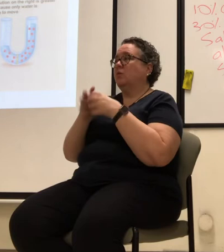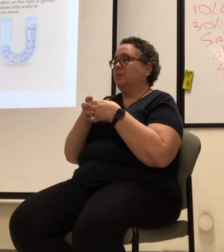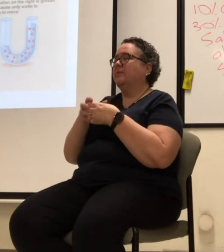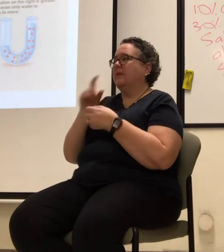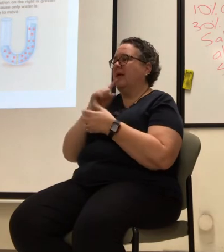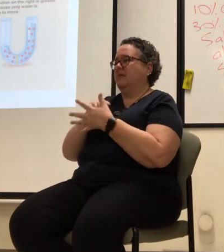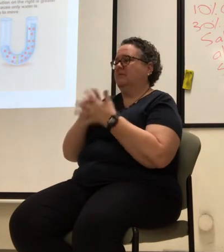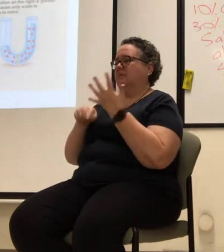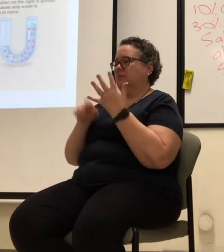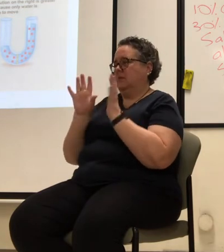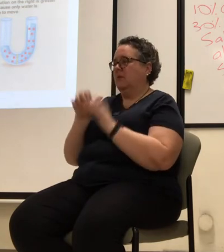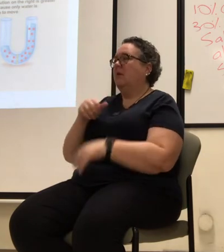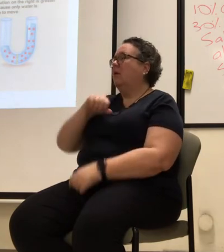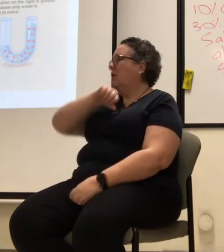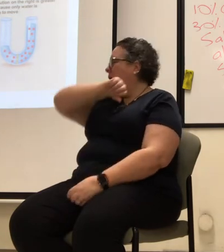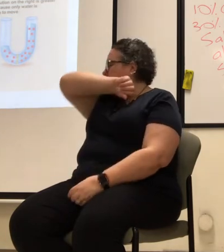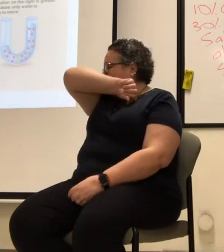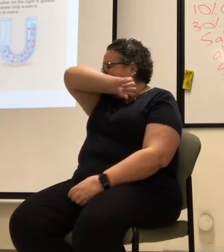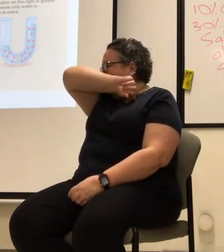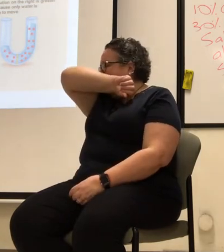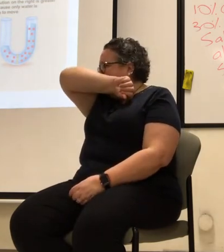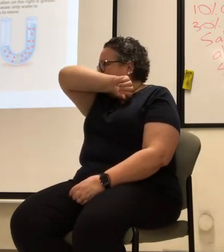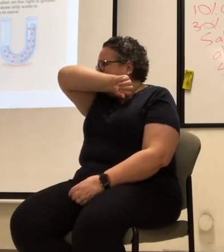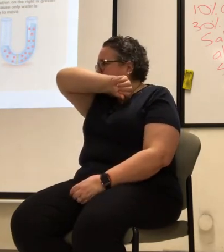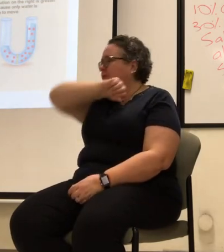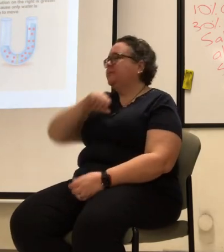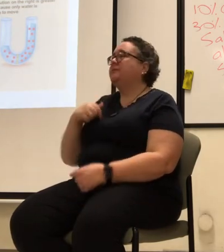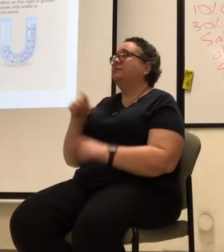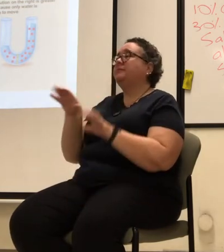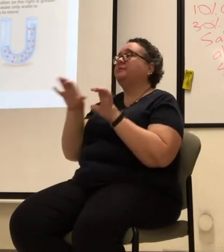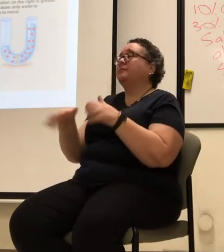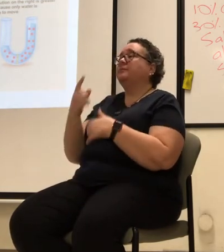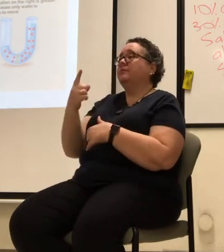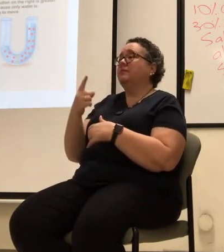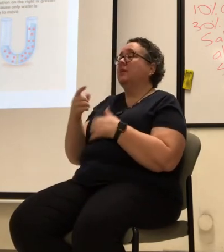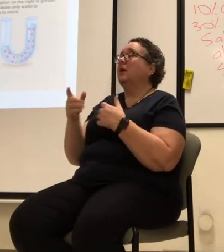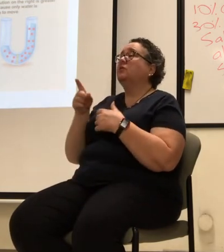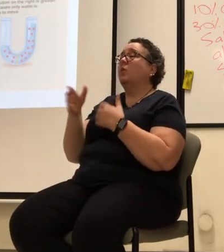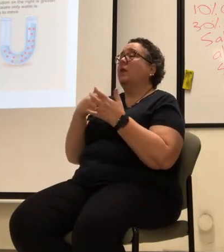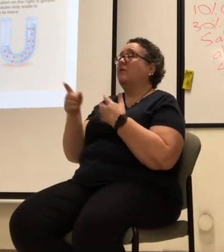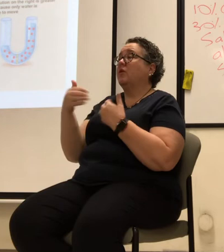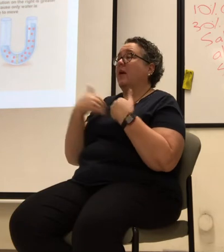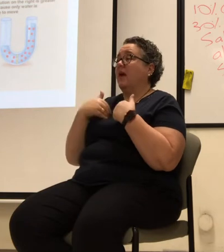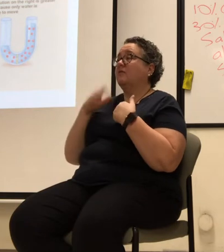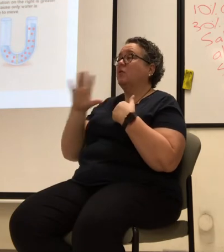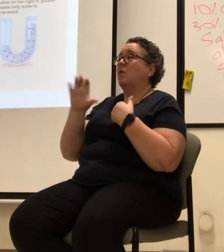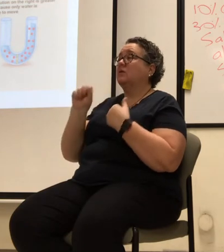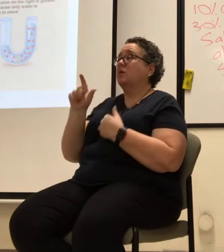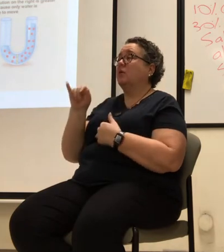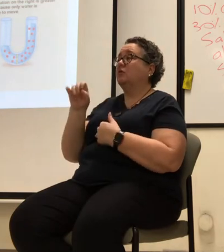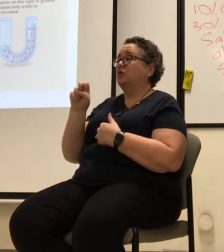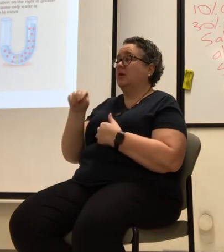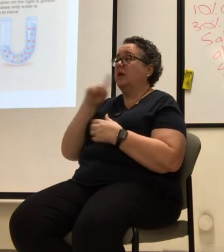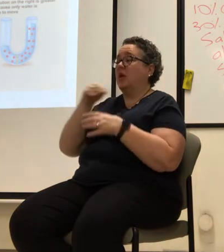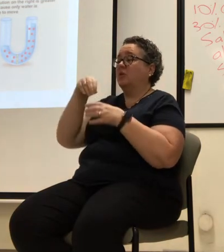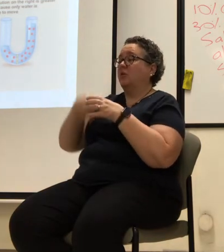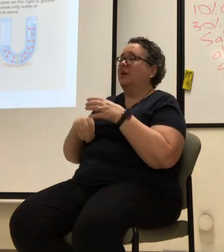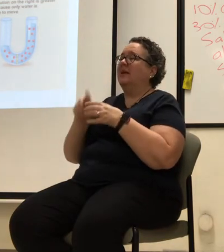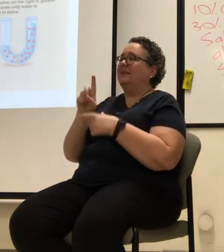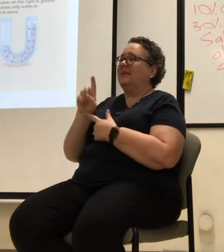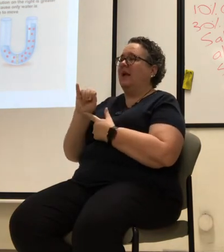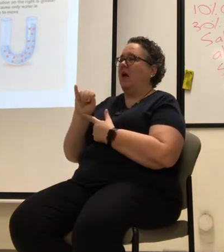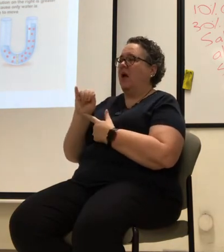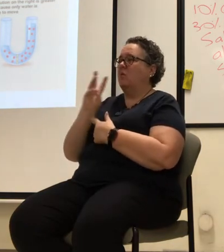So anyways, whatever your group has, if you put it in there, your solution, and you submerge the thing in DI water.